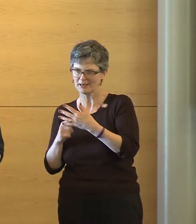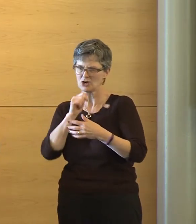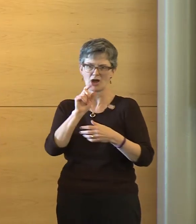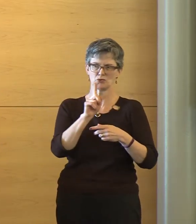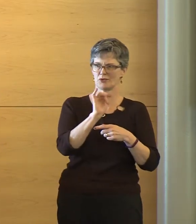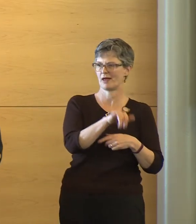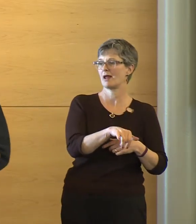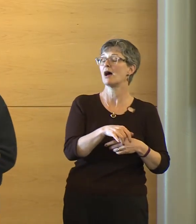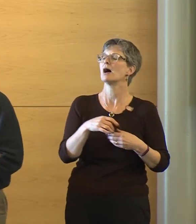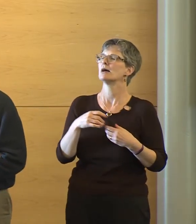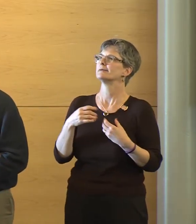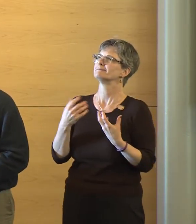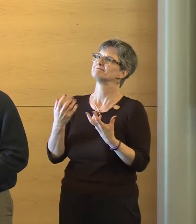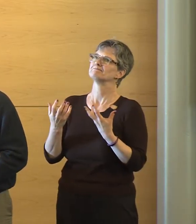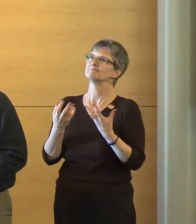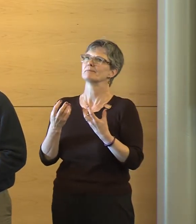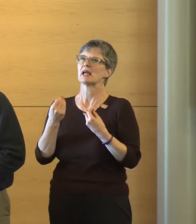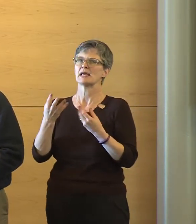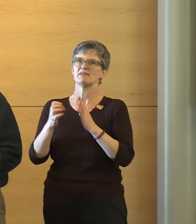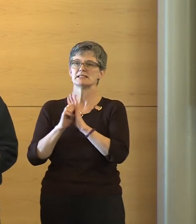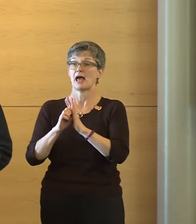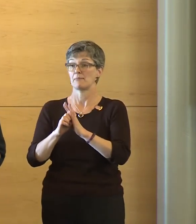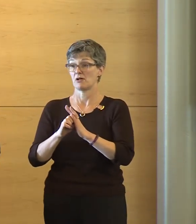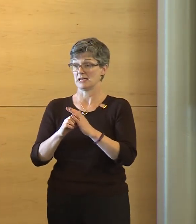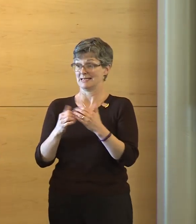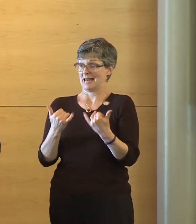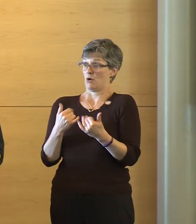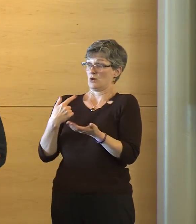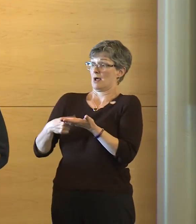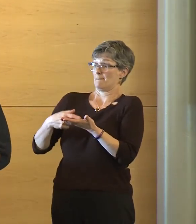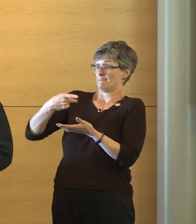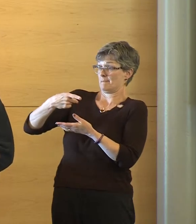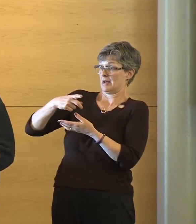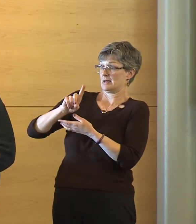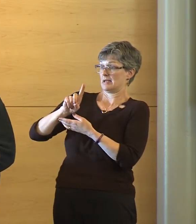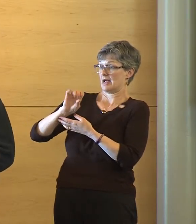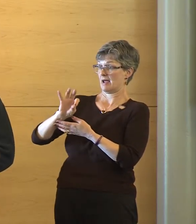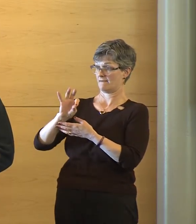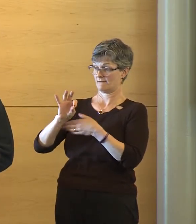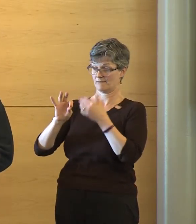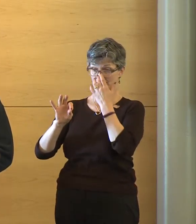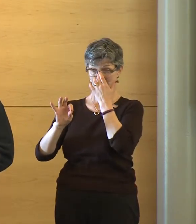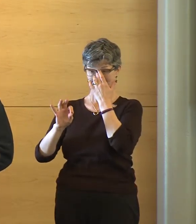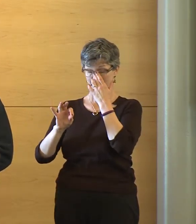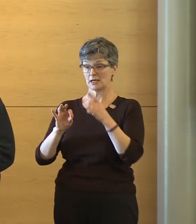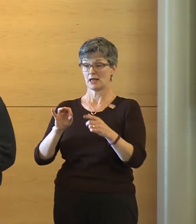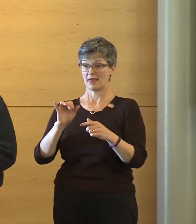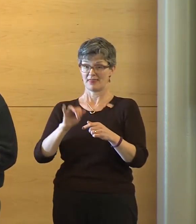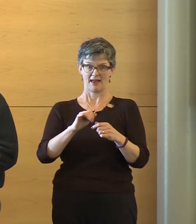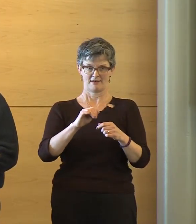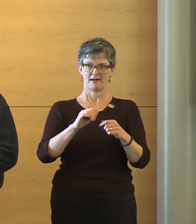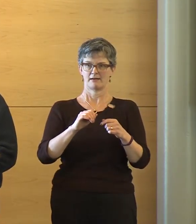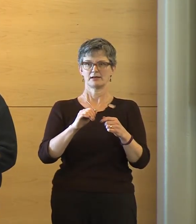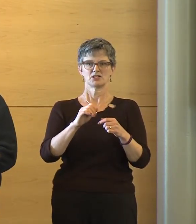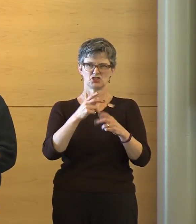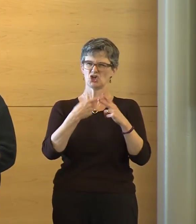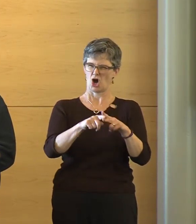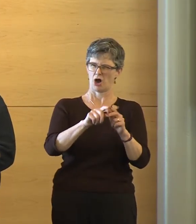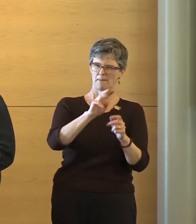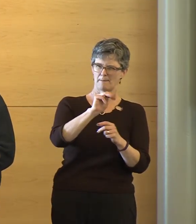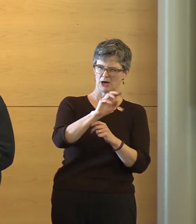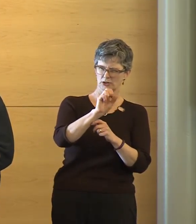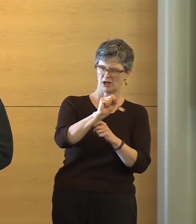that it is automatically accessible. And there's always going to be a need for people just to be educated on how